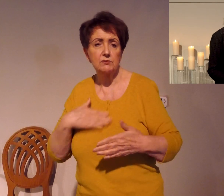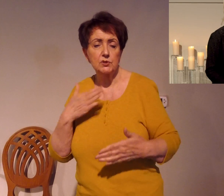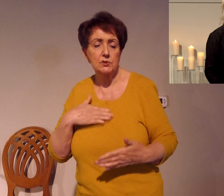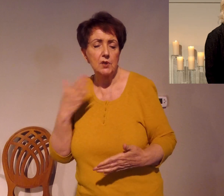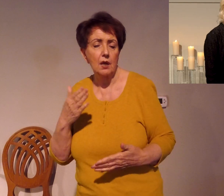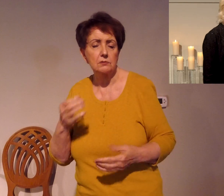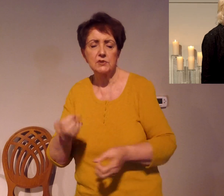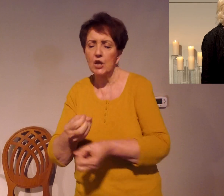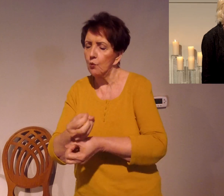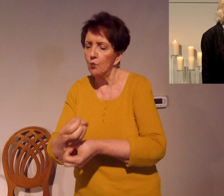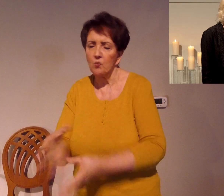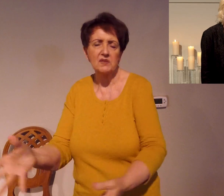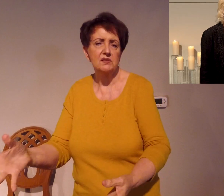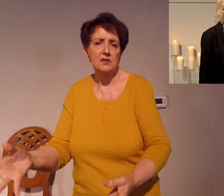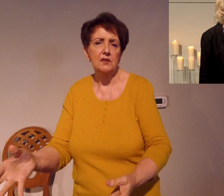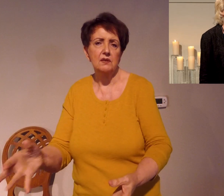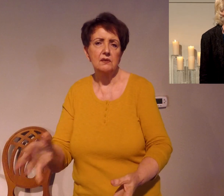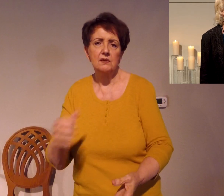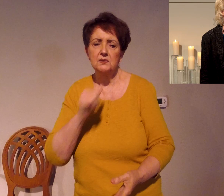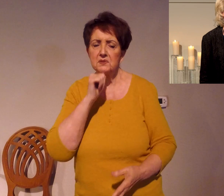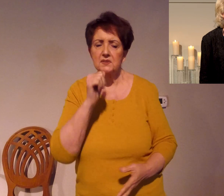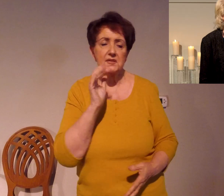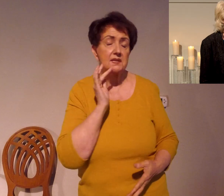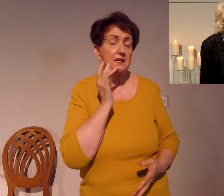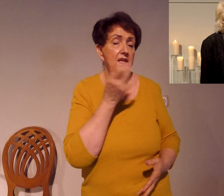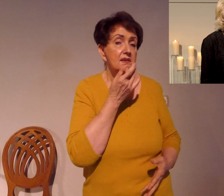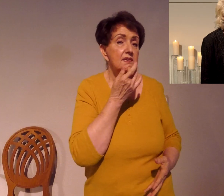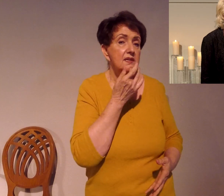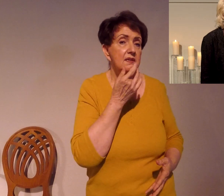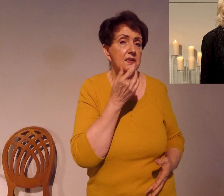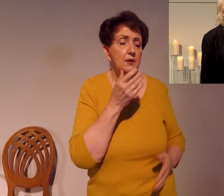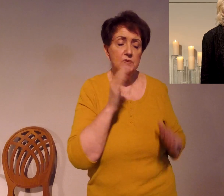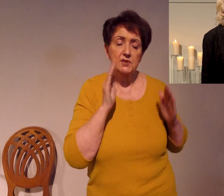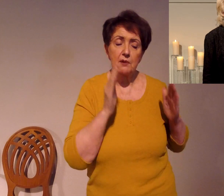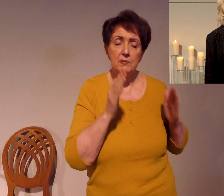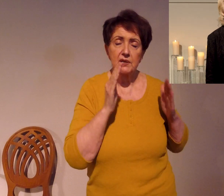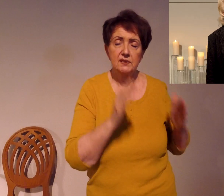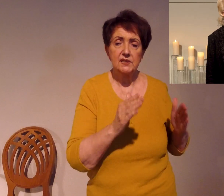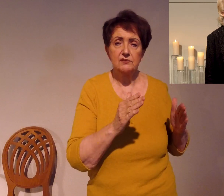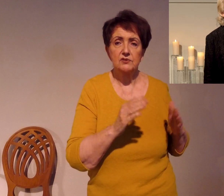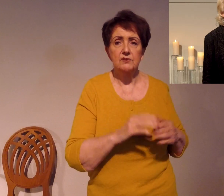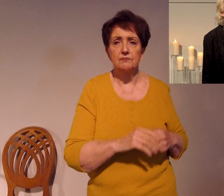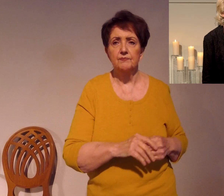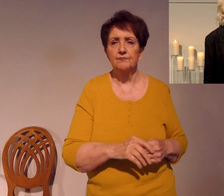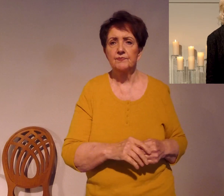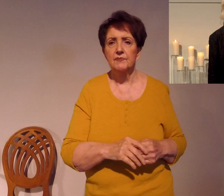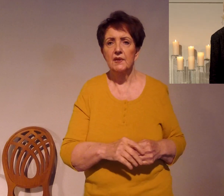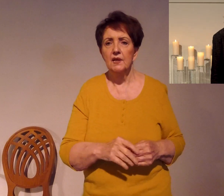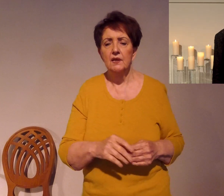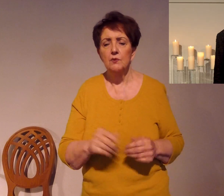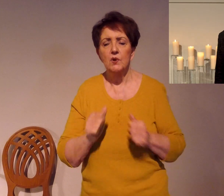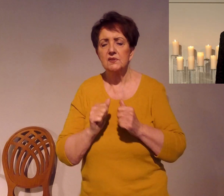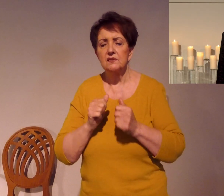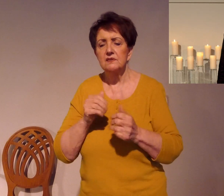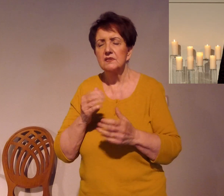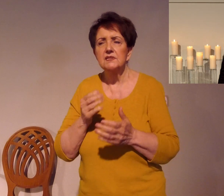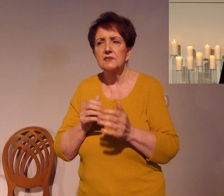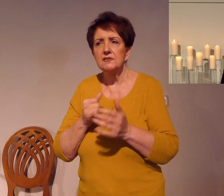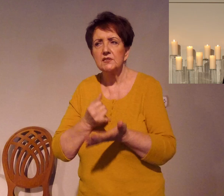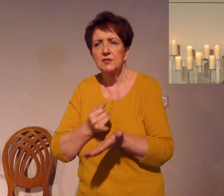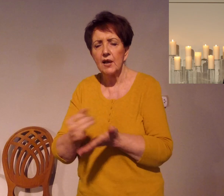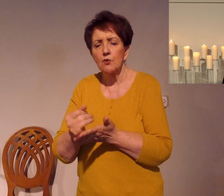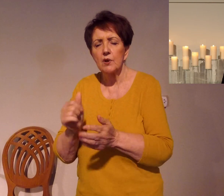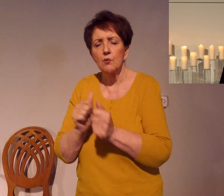And then he was unlucky because somehow he wasn't paying attention to that, wasn't in integrity with himself.